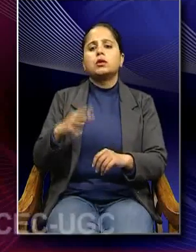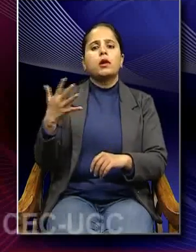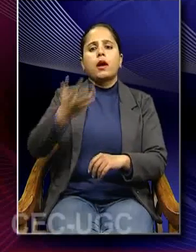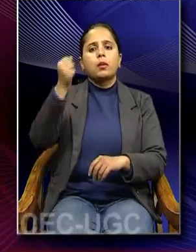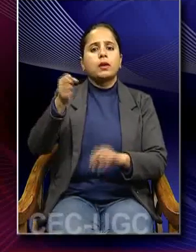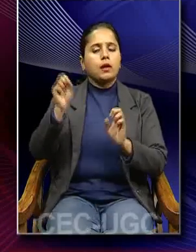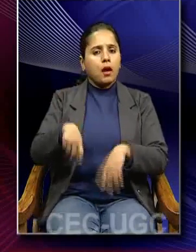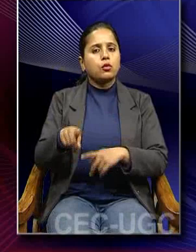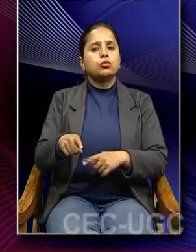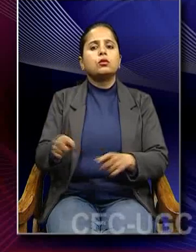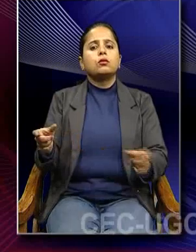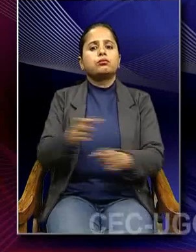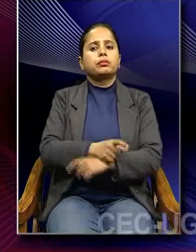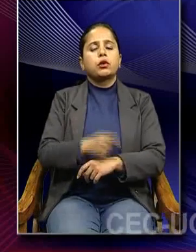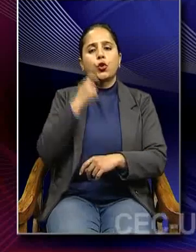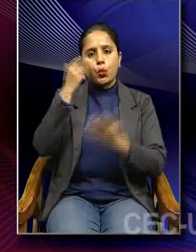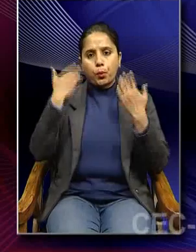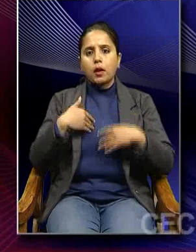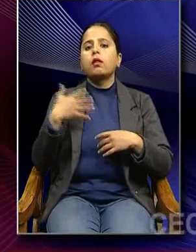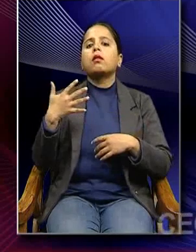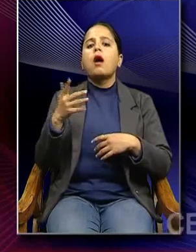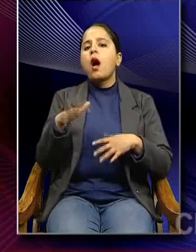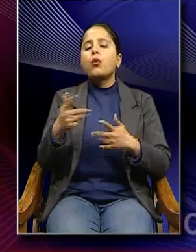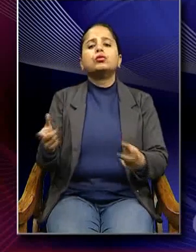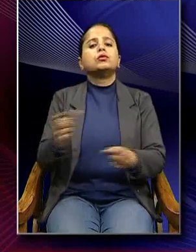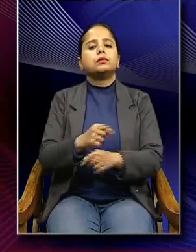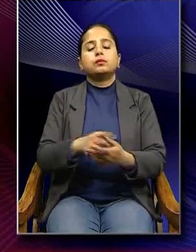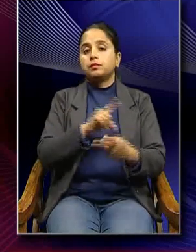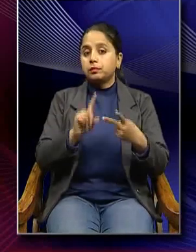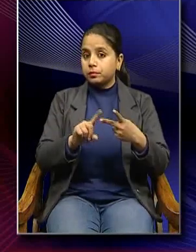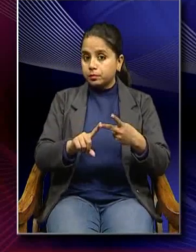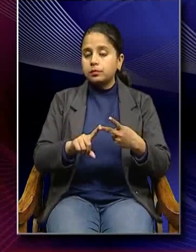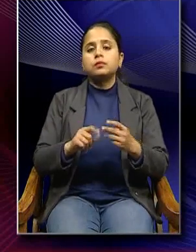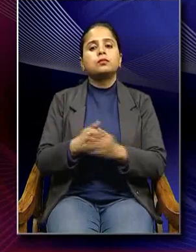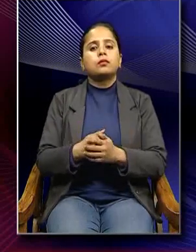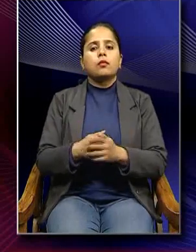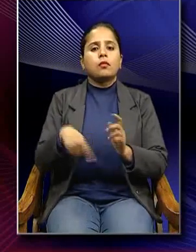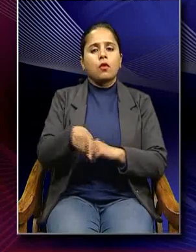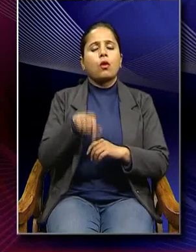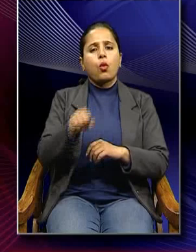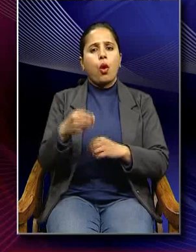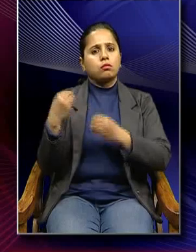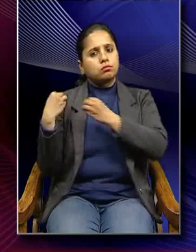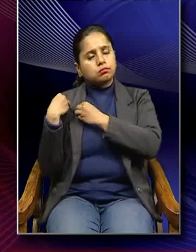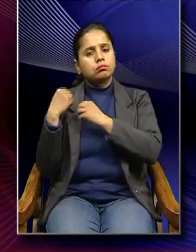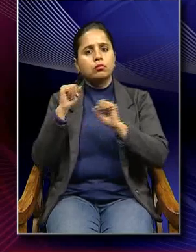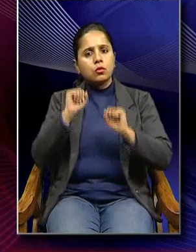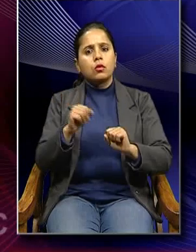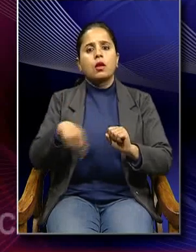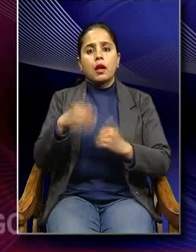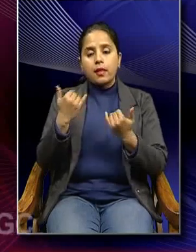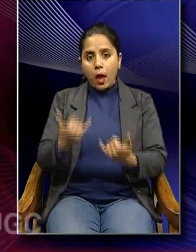viably replaced by the human capital. And second, the obligation the